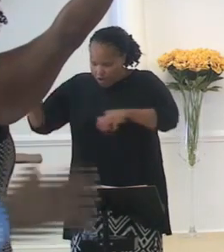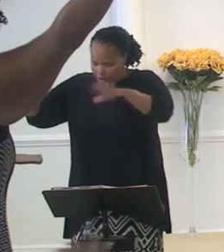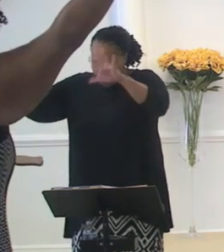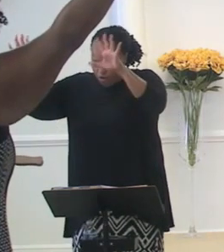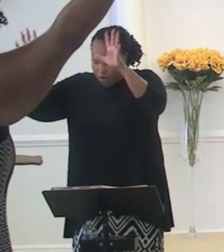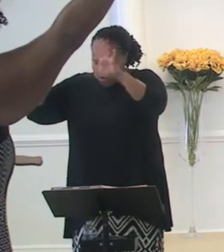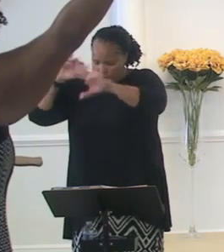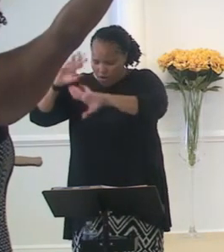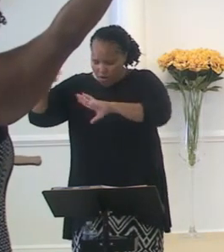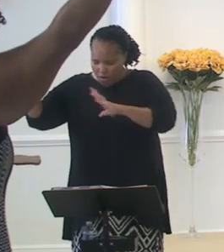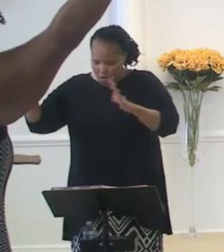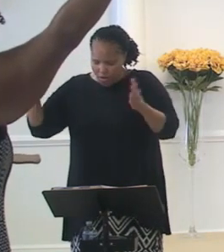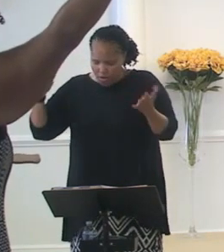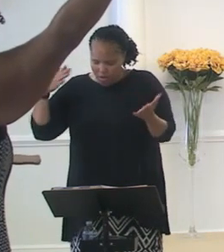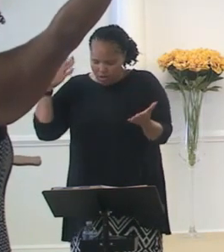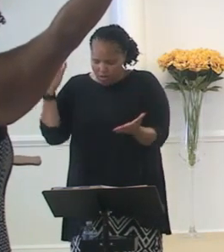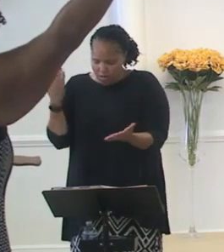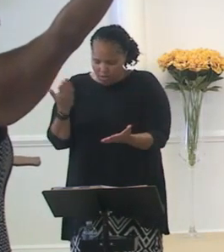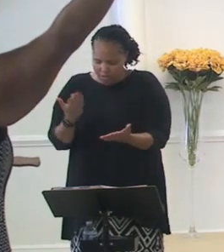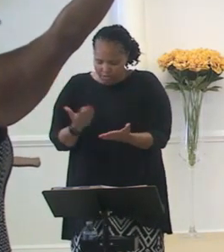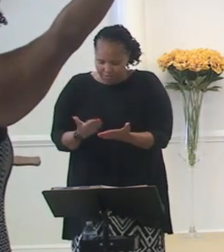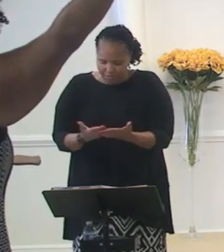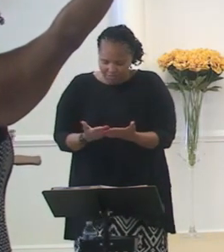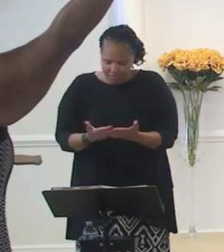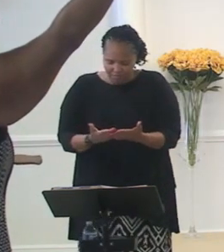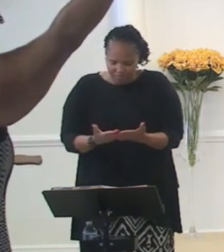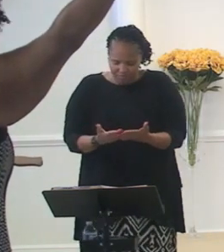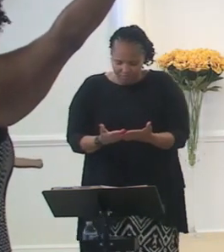surrender all.